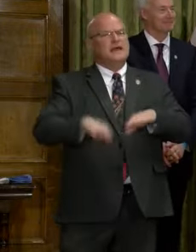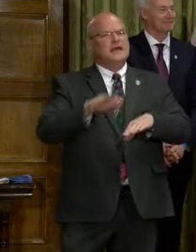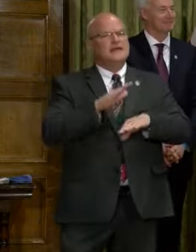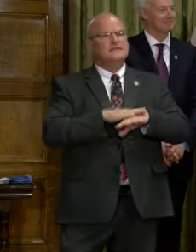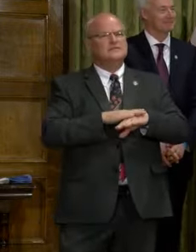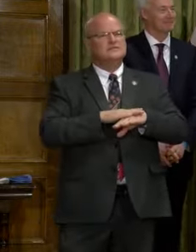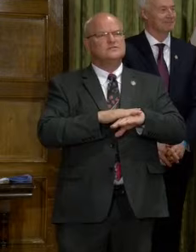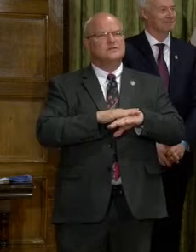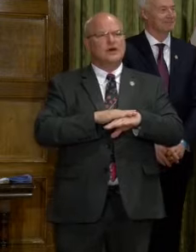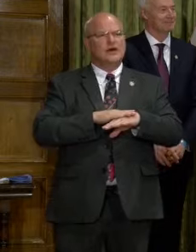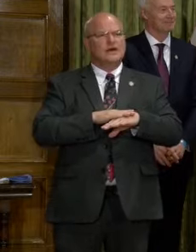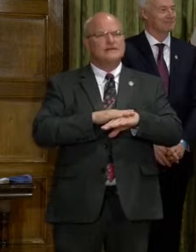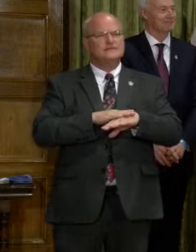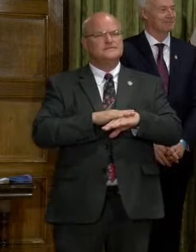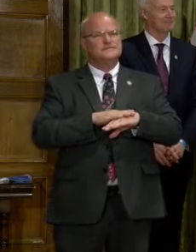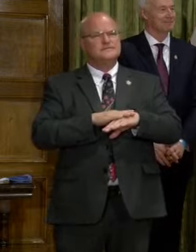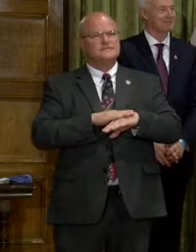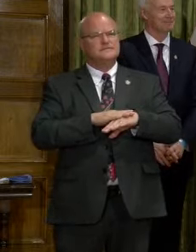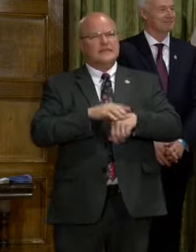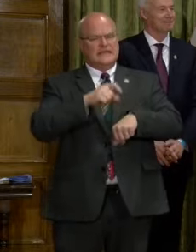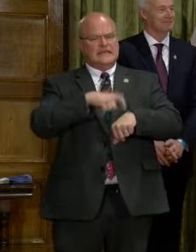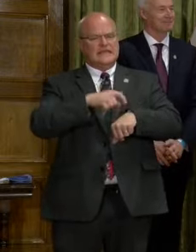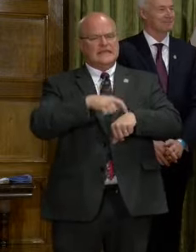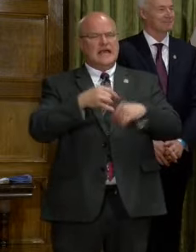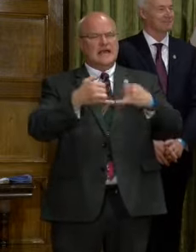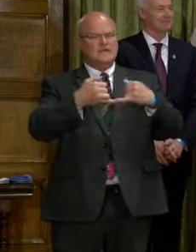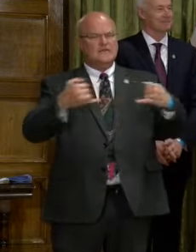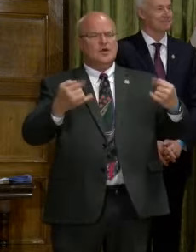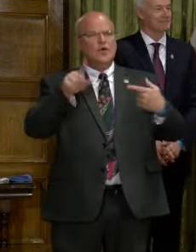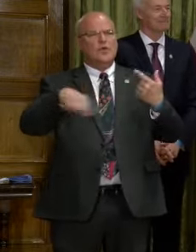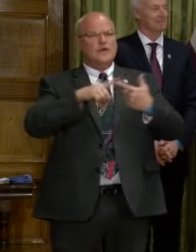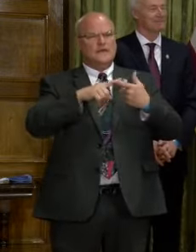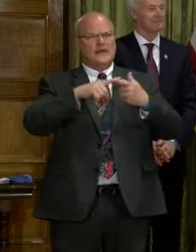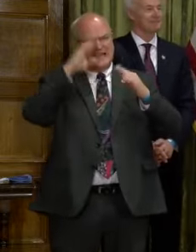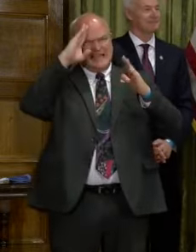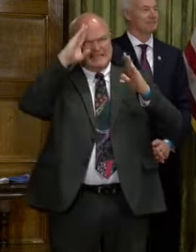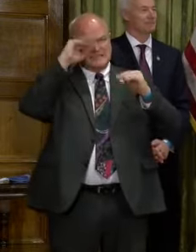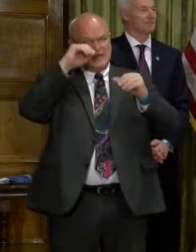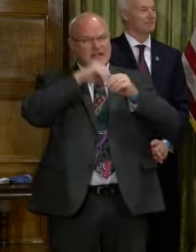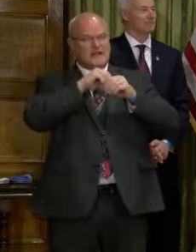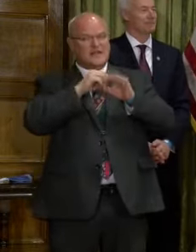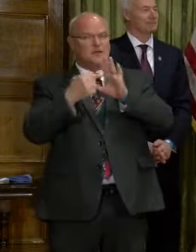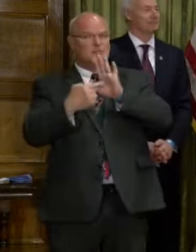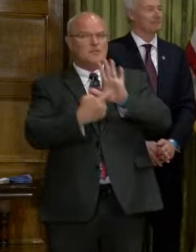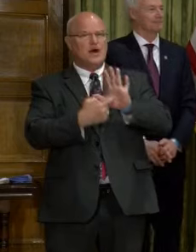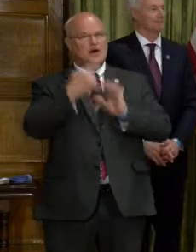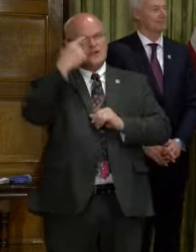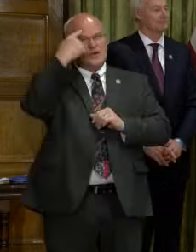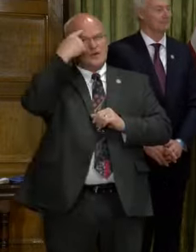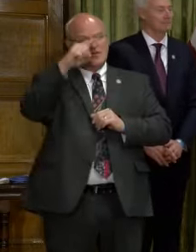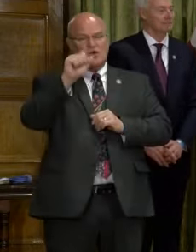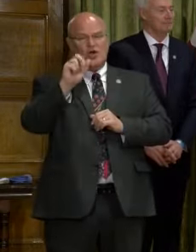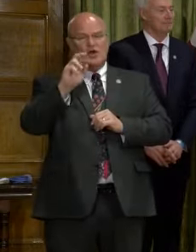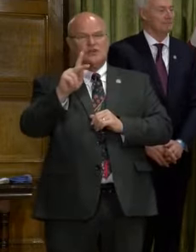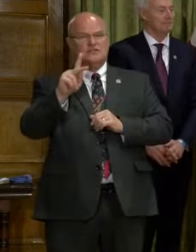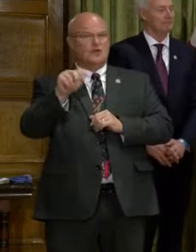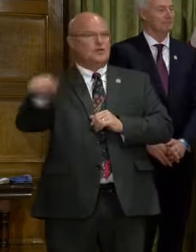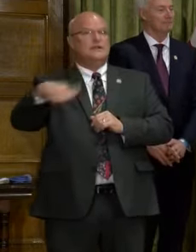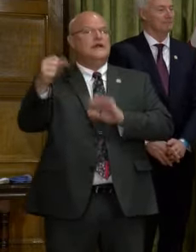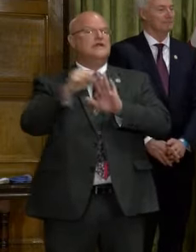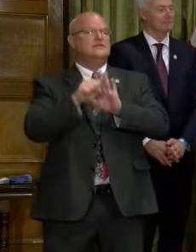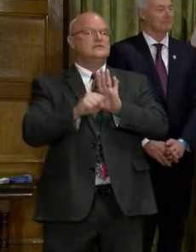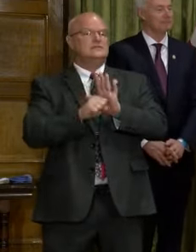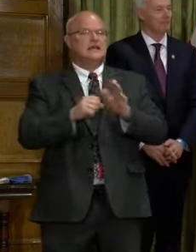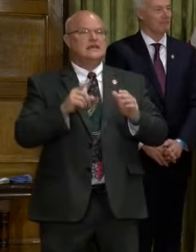on at the time point when they expected in their model for Arkansas or any other